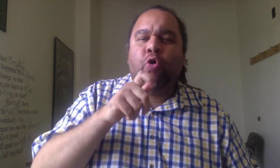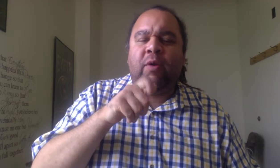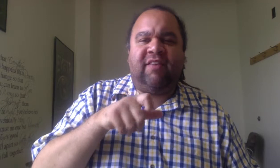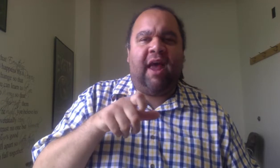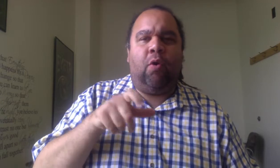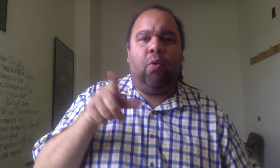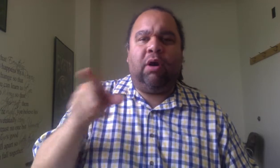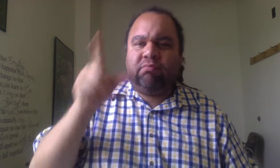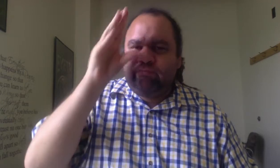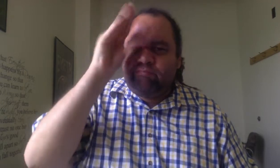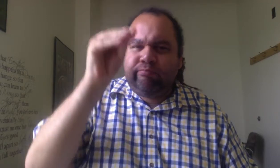is that? Or